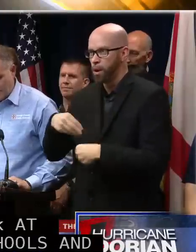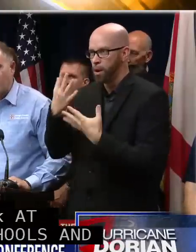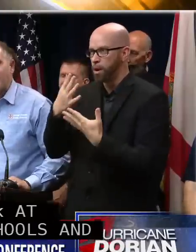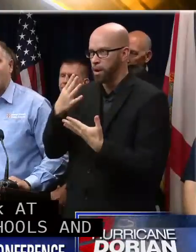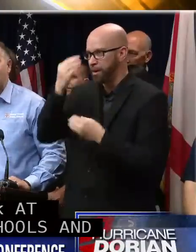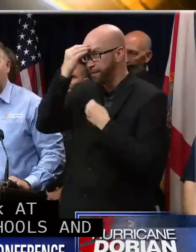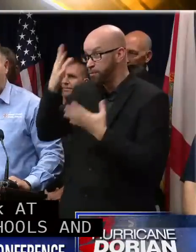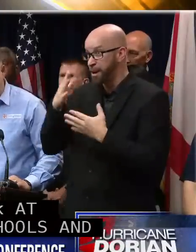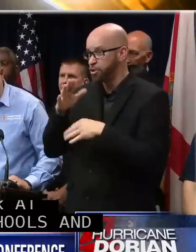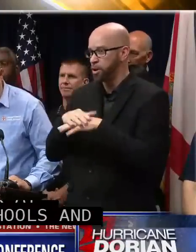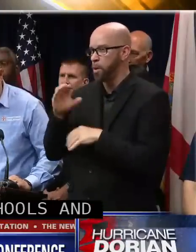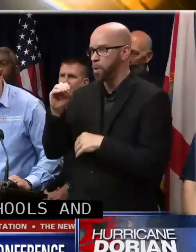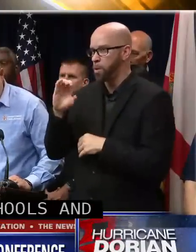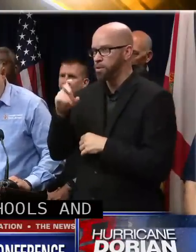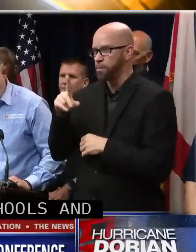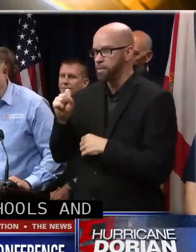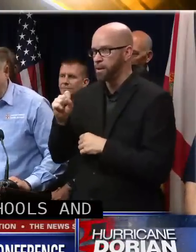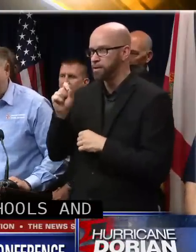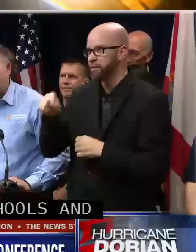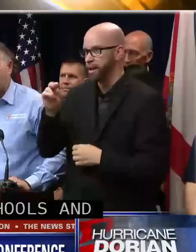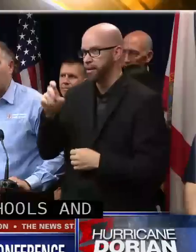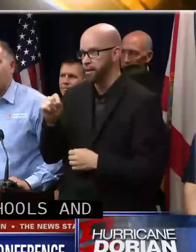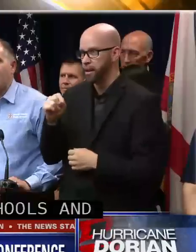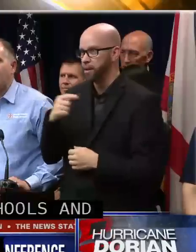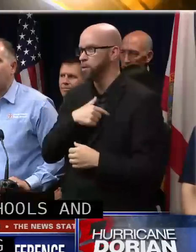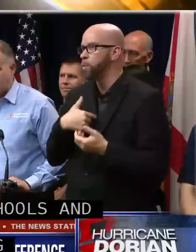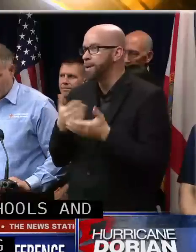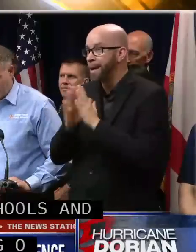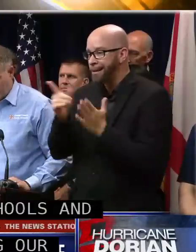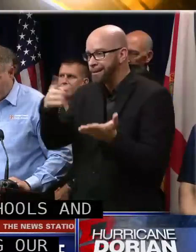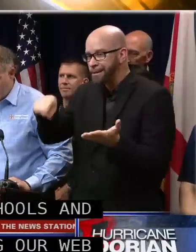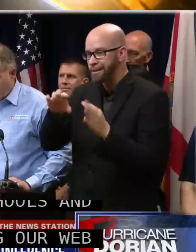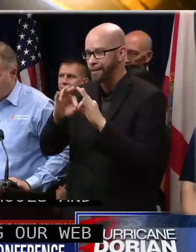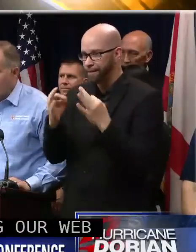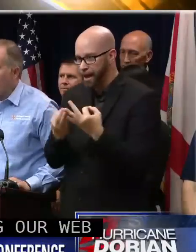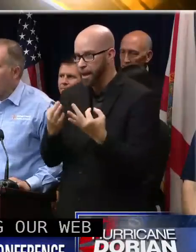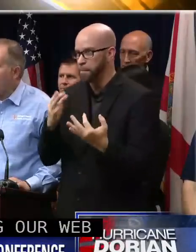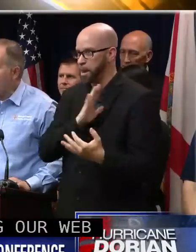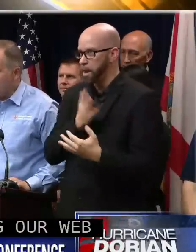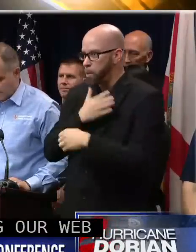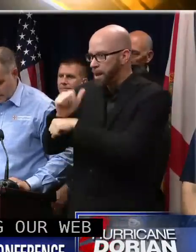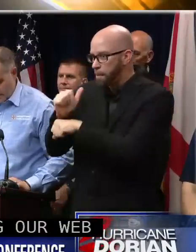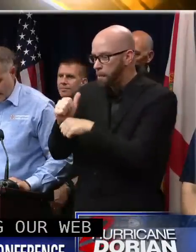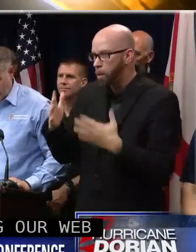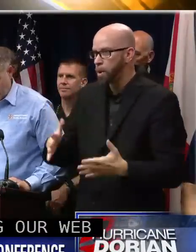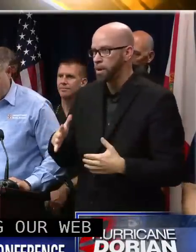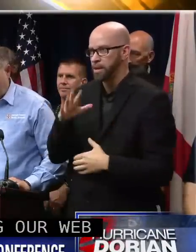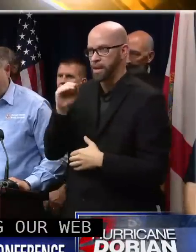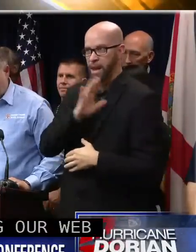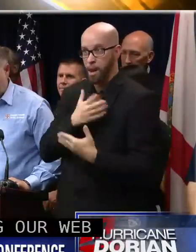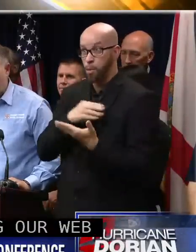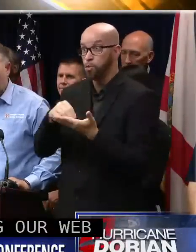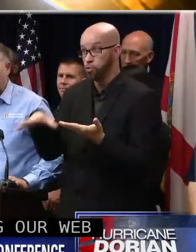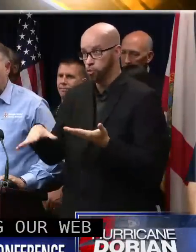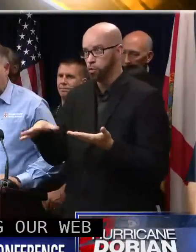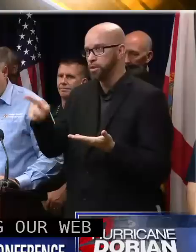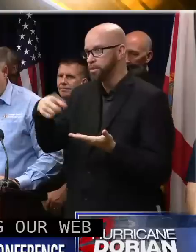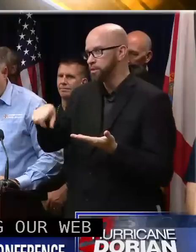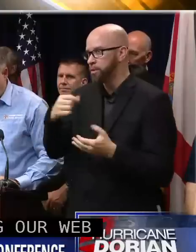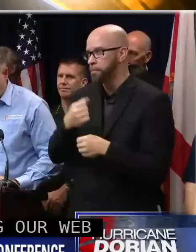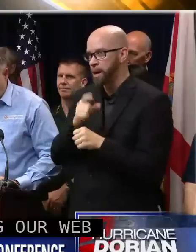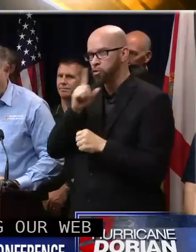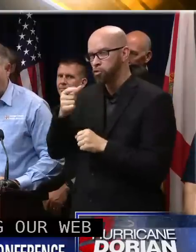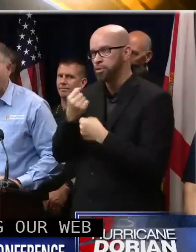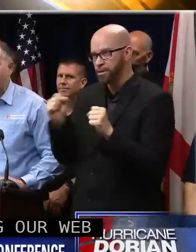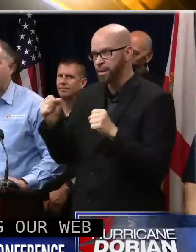at ocps.net. We ask that our families, our employees, and our students stay